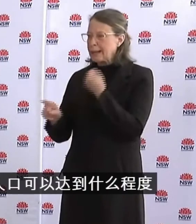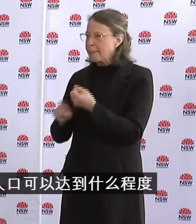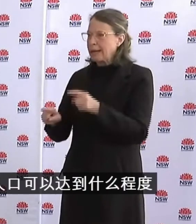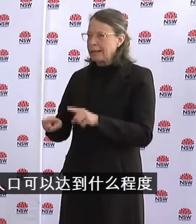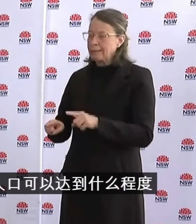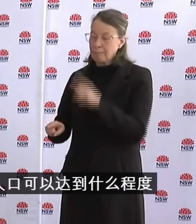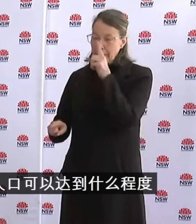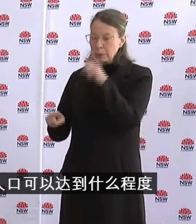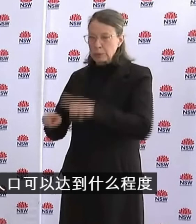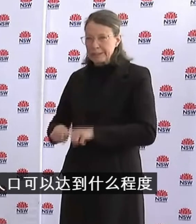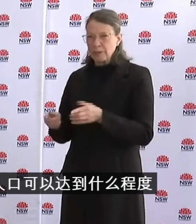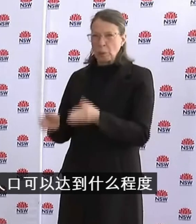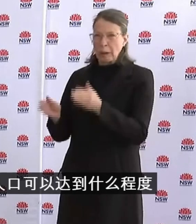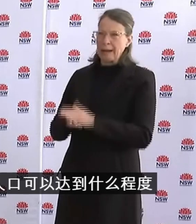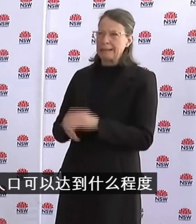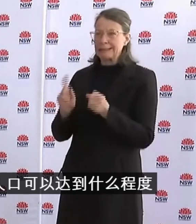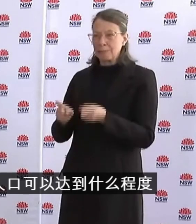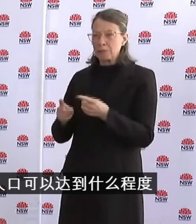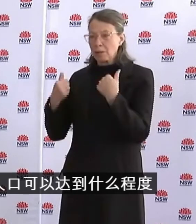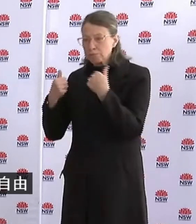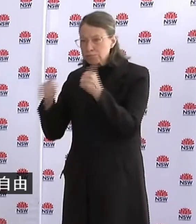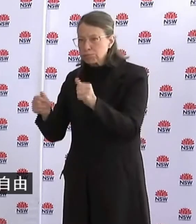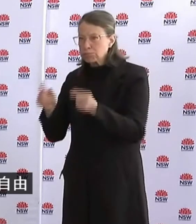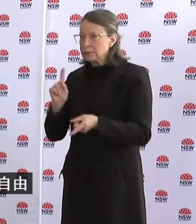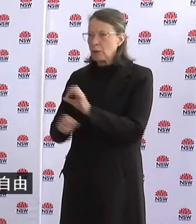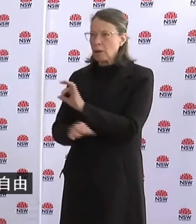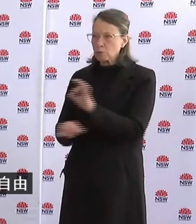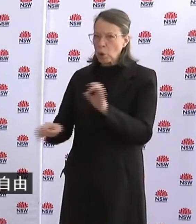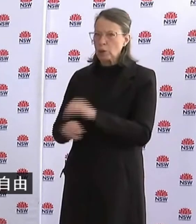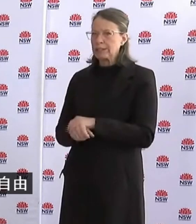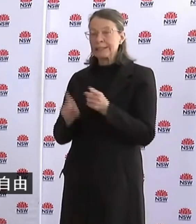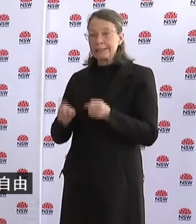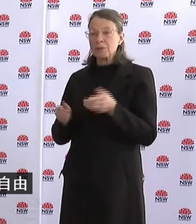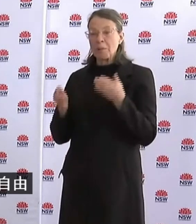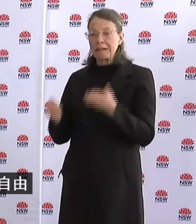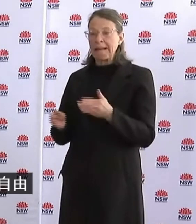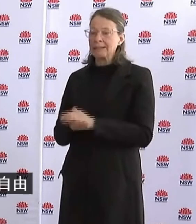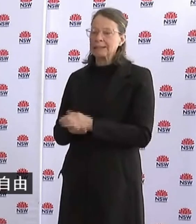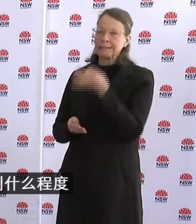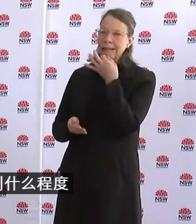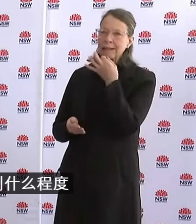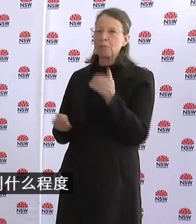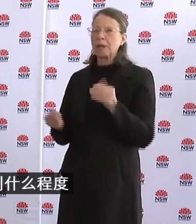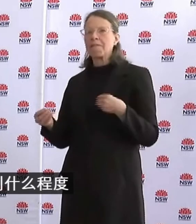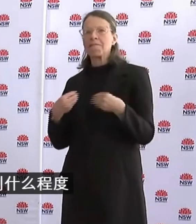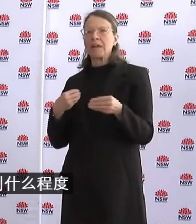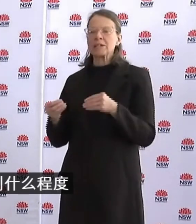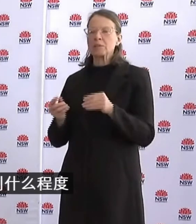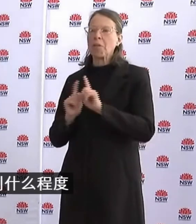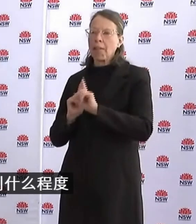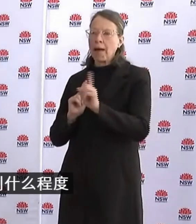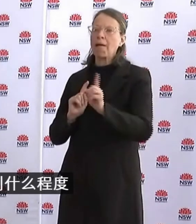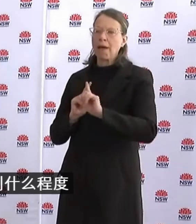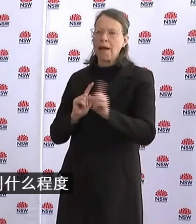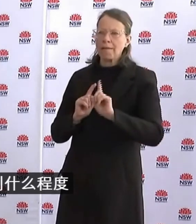need to assess to what extent can our population be given freedom whilst we are going through these difficult times, and to